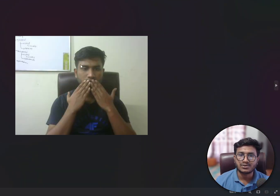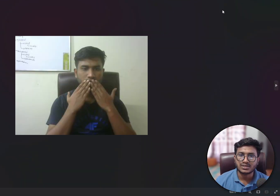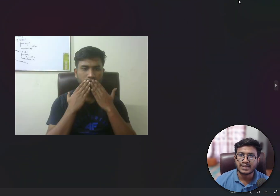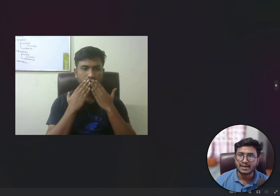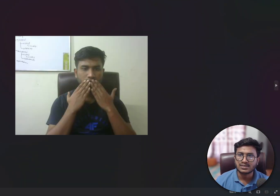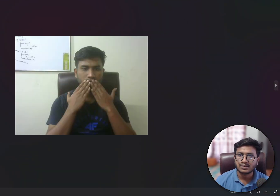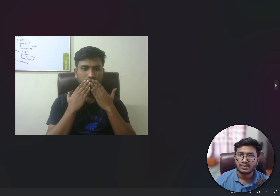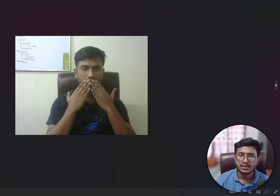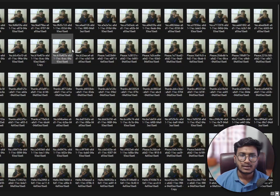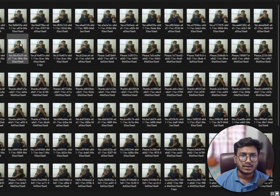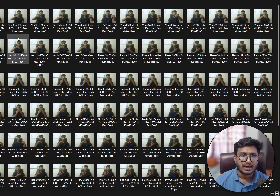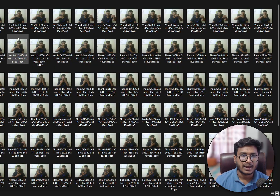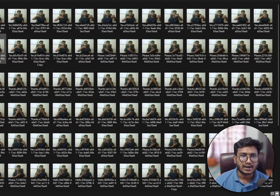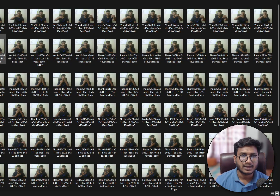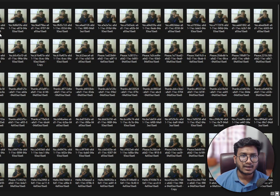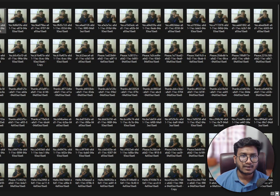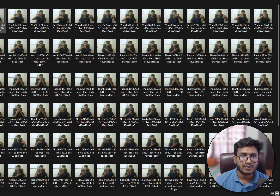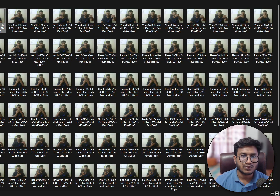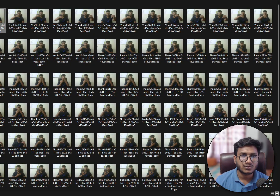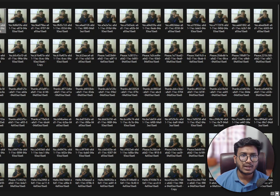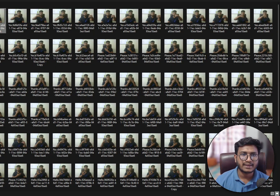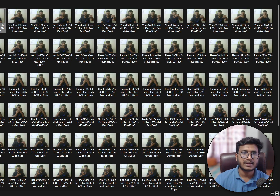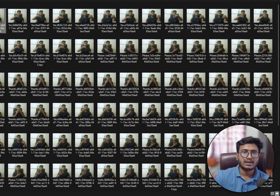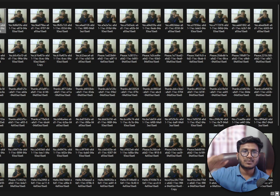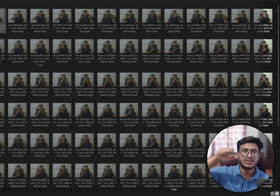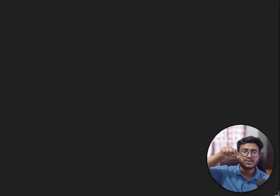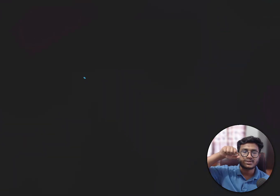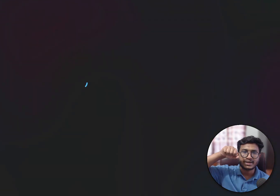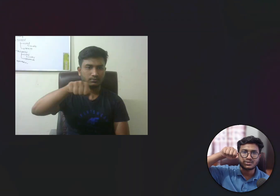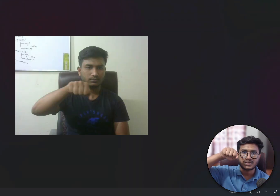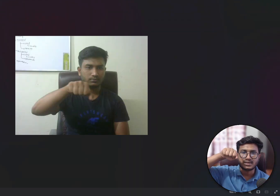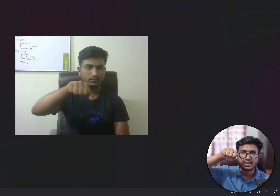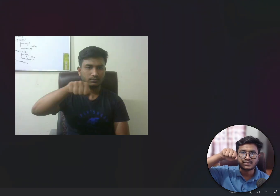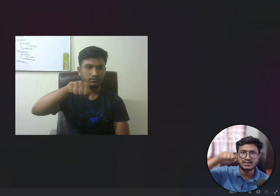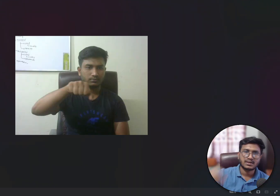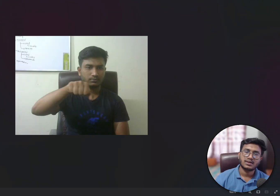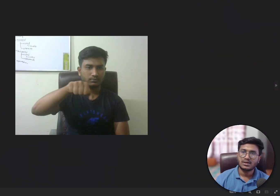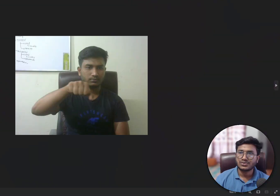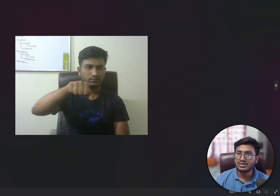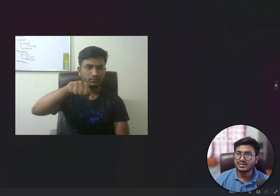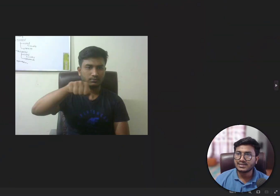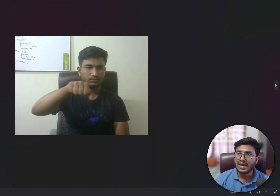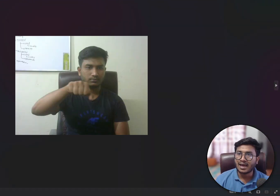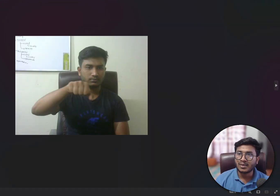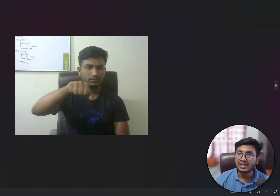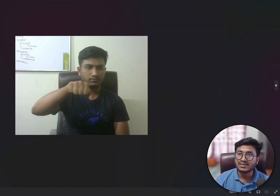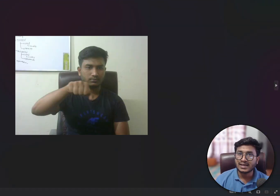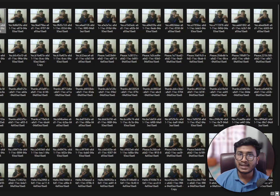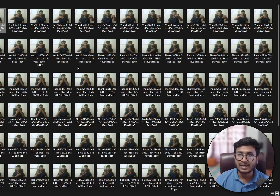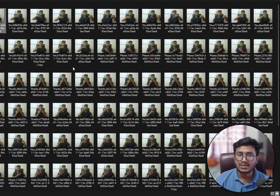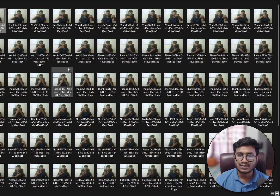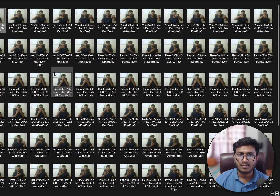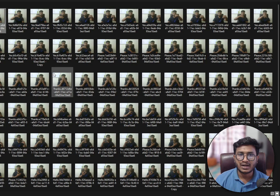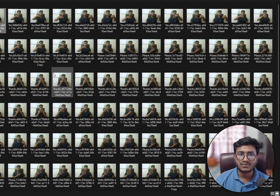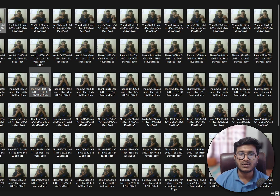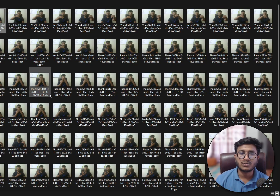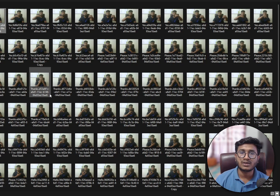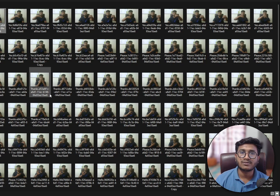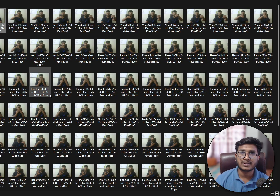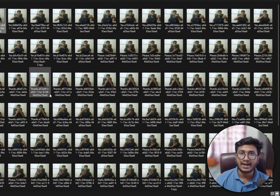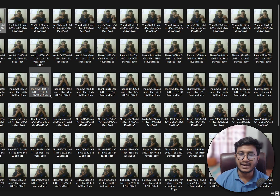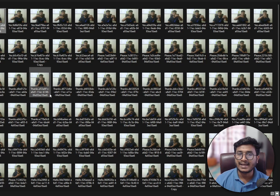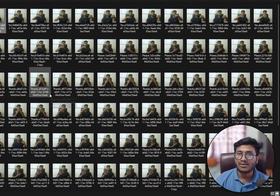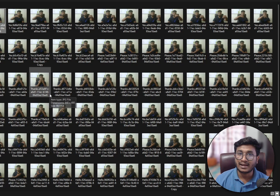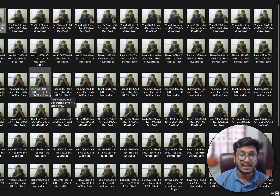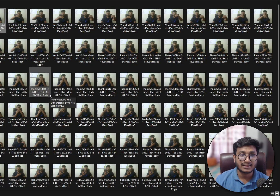means you are trying to say thanks. And if you do like that, that means you are trying to say yes. So this is the American sign language, but if you are